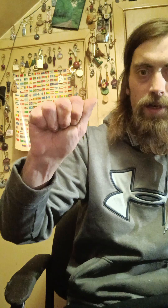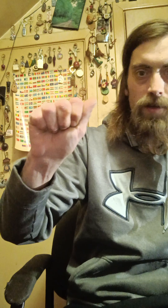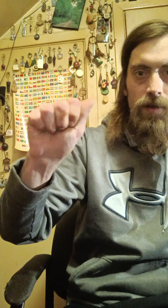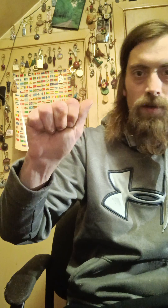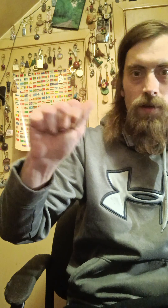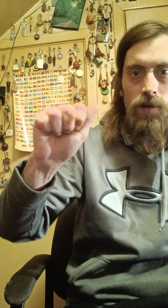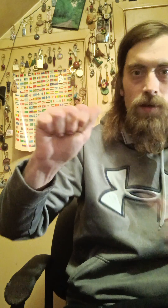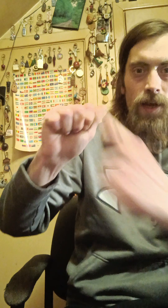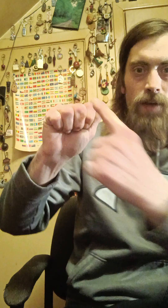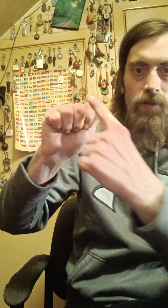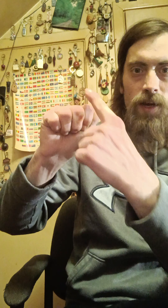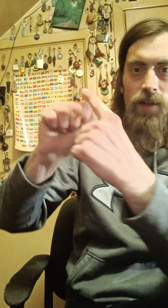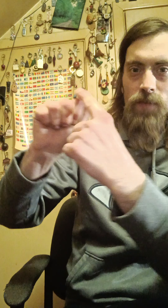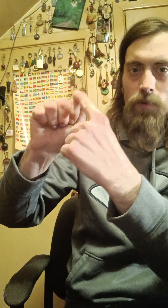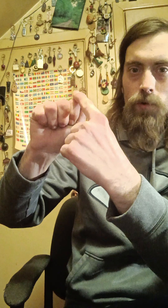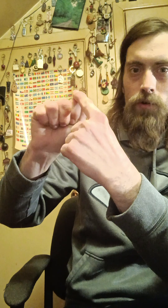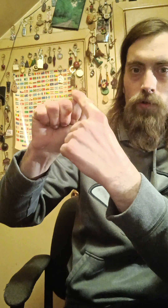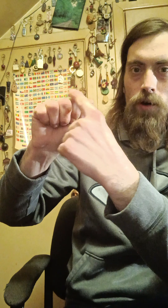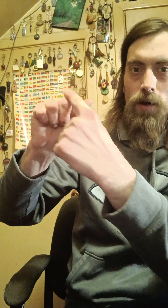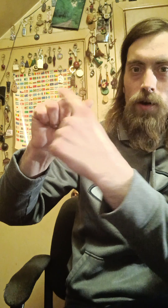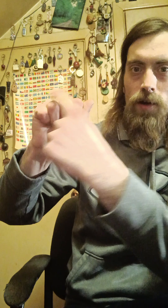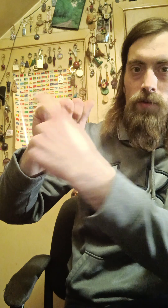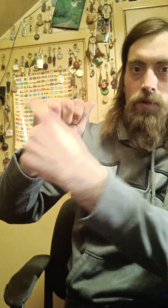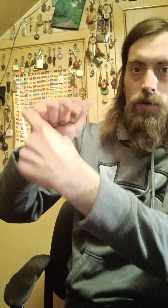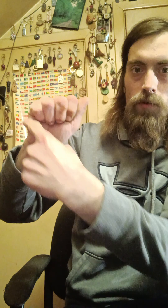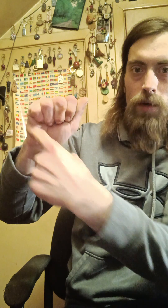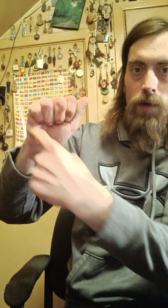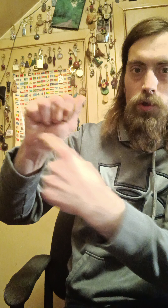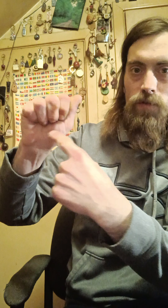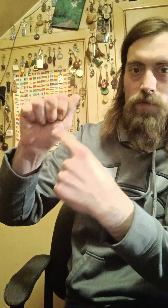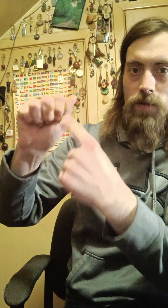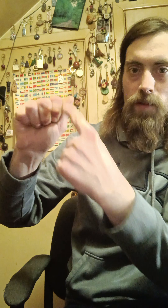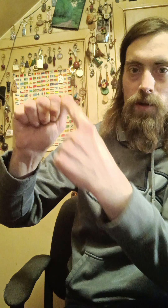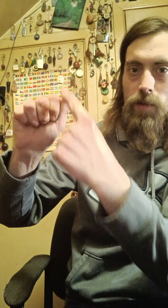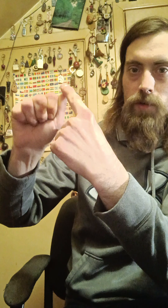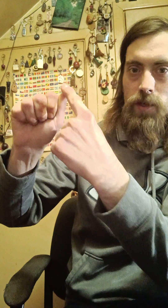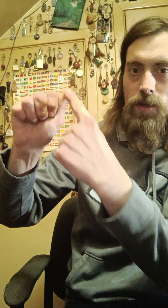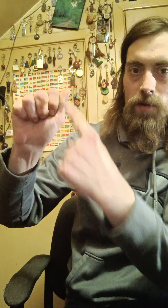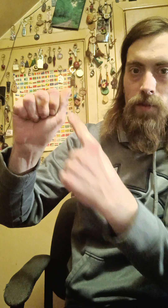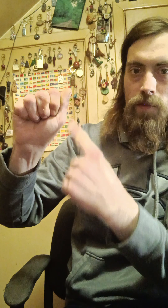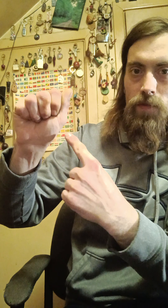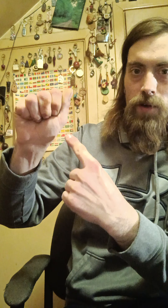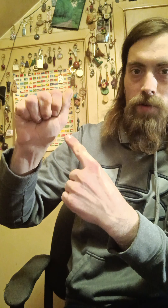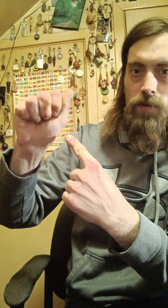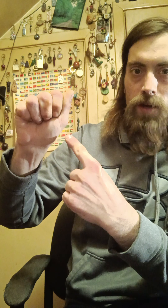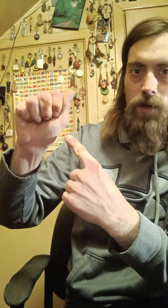A, and it's kind of like if you were to draw a circle around your fist and then up to here, and then there's your